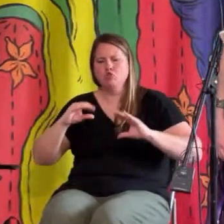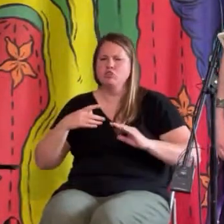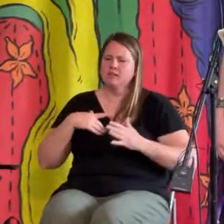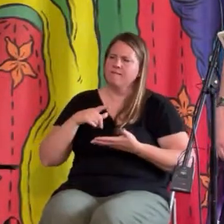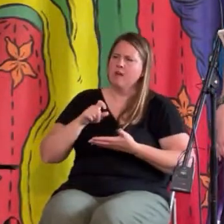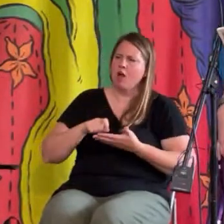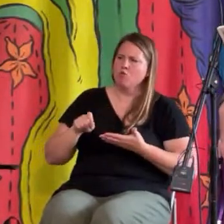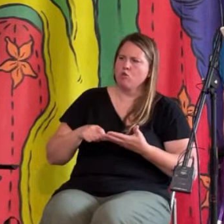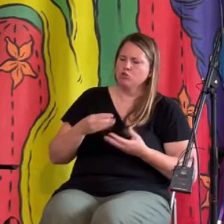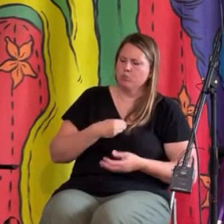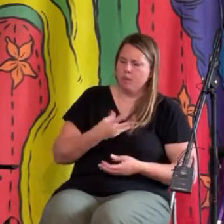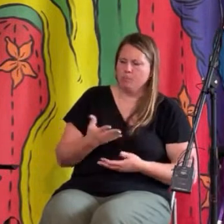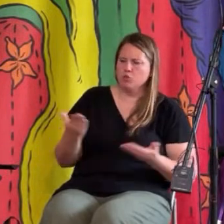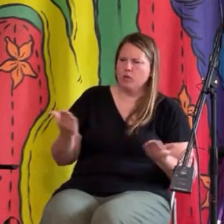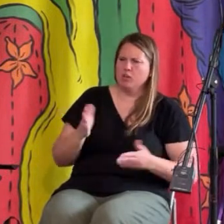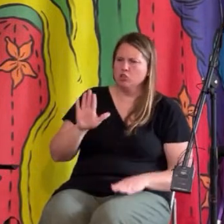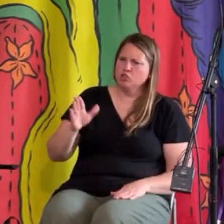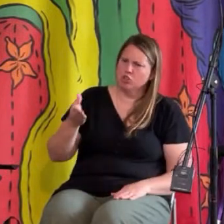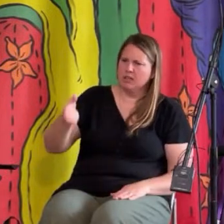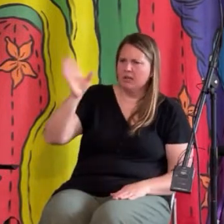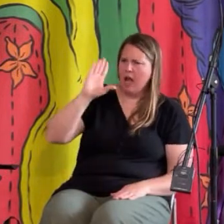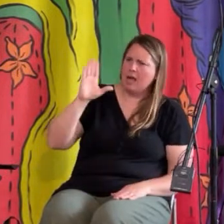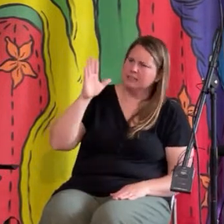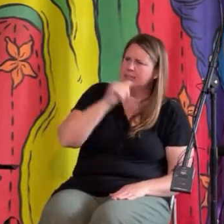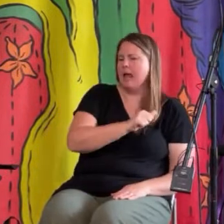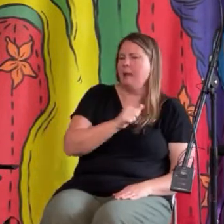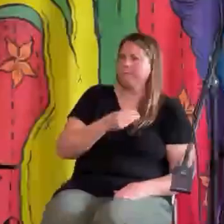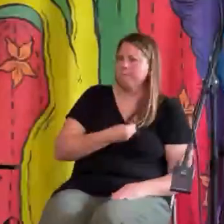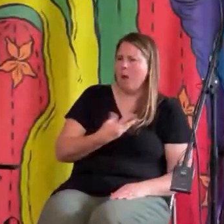your goddamn poem.